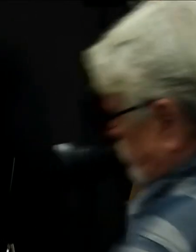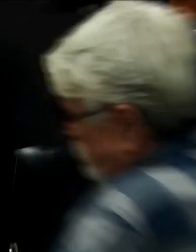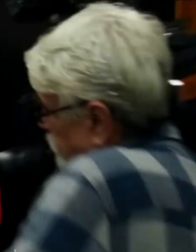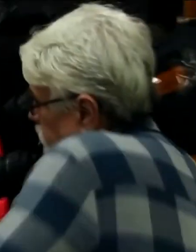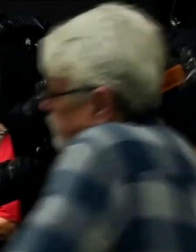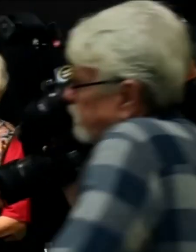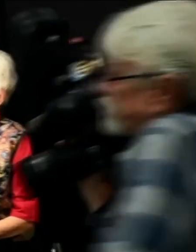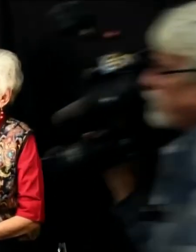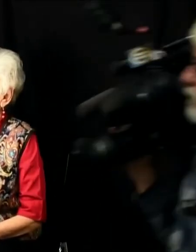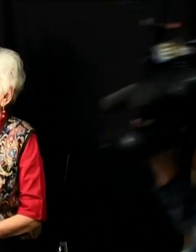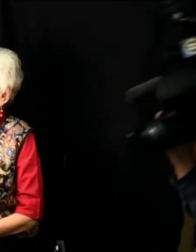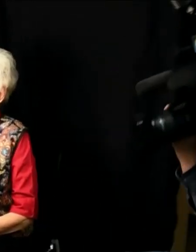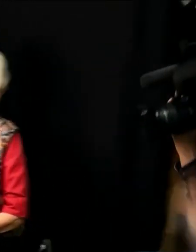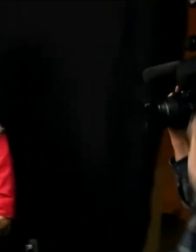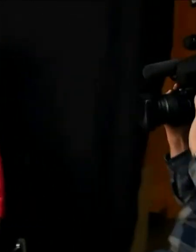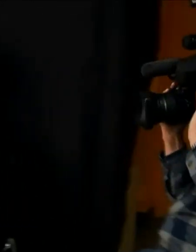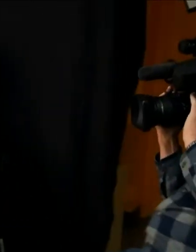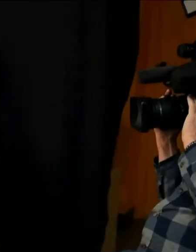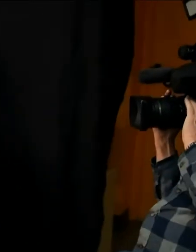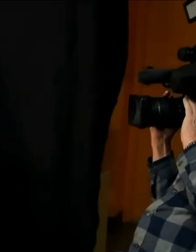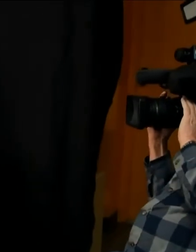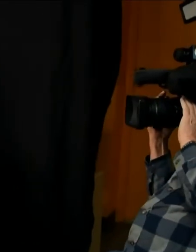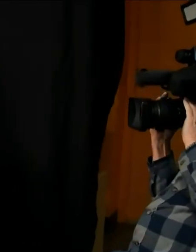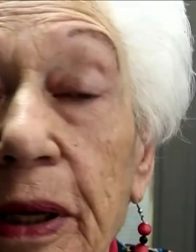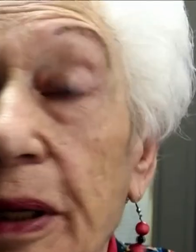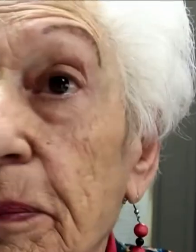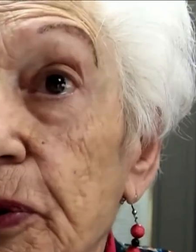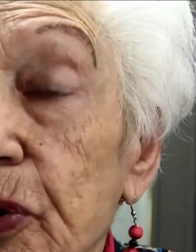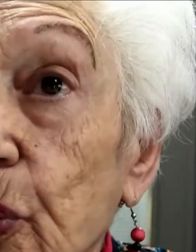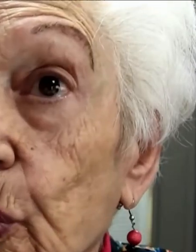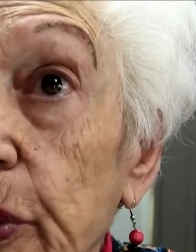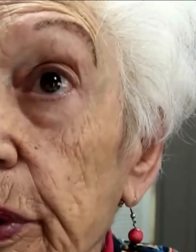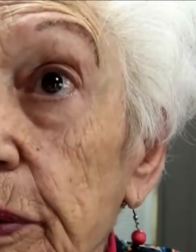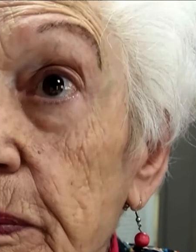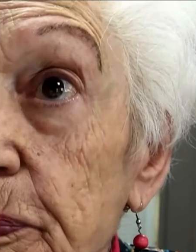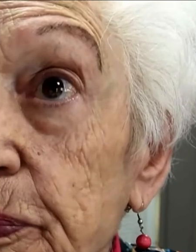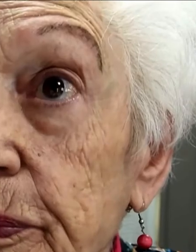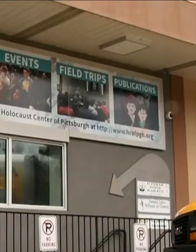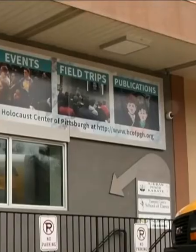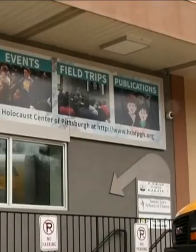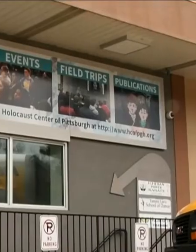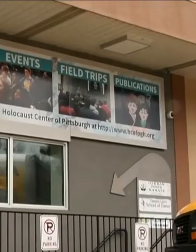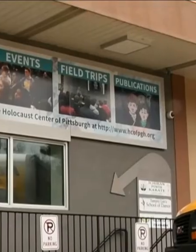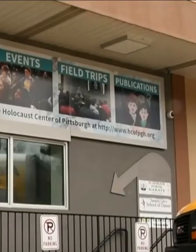never existed. It's a made-up story.